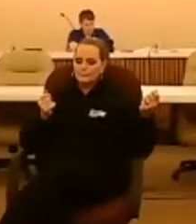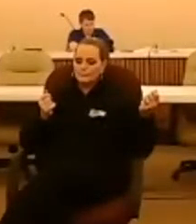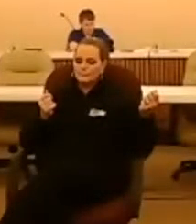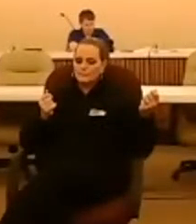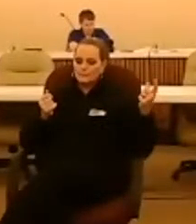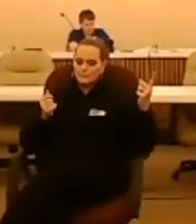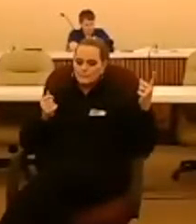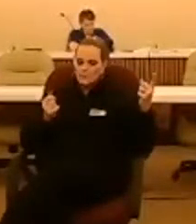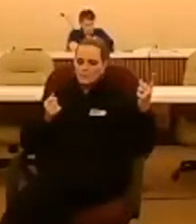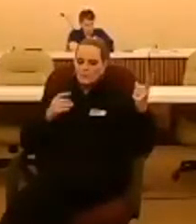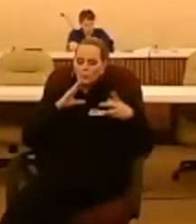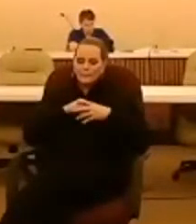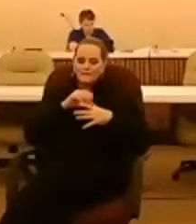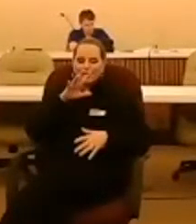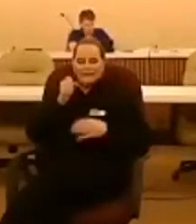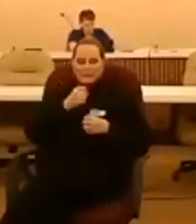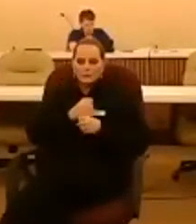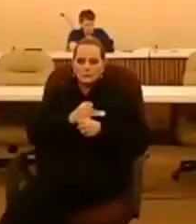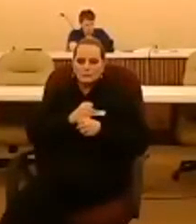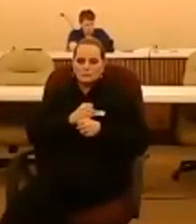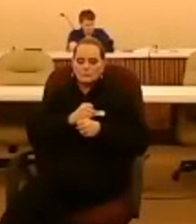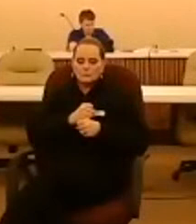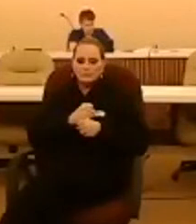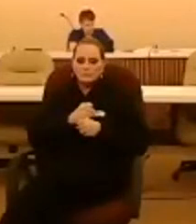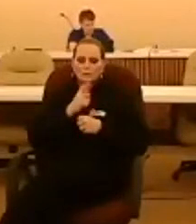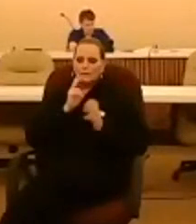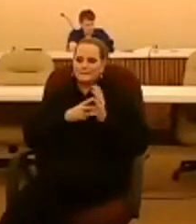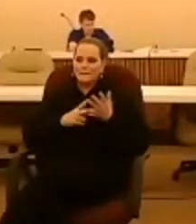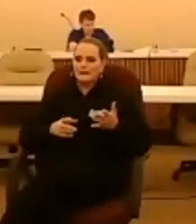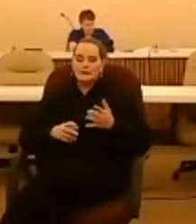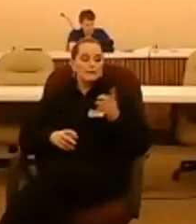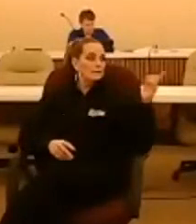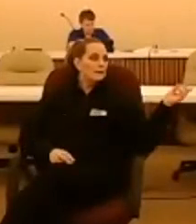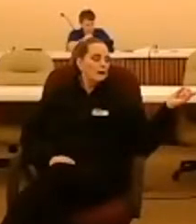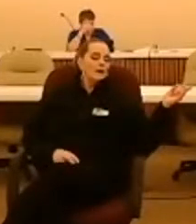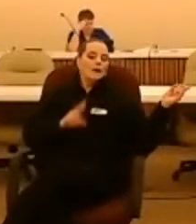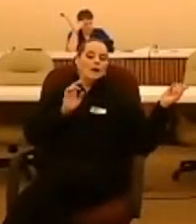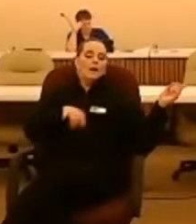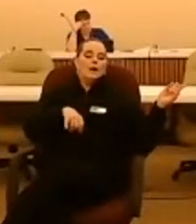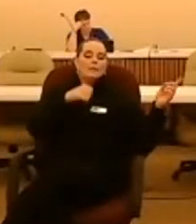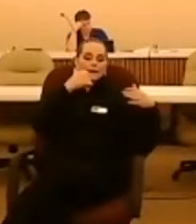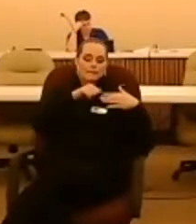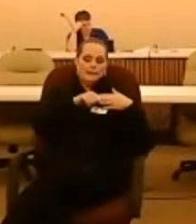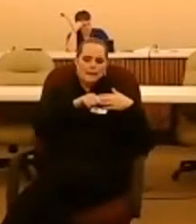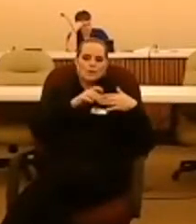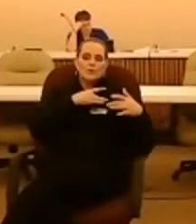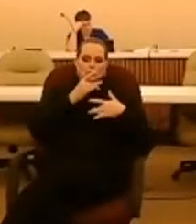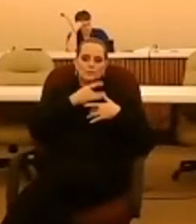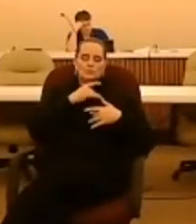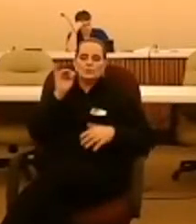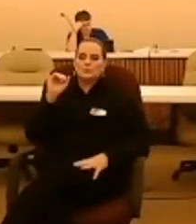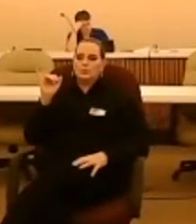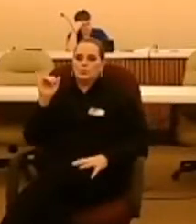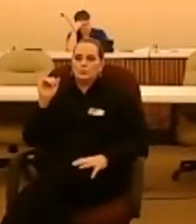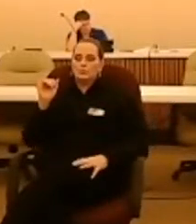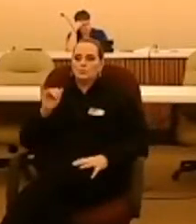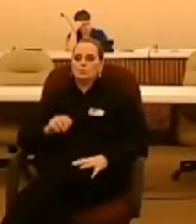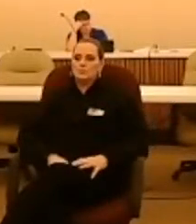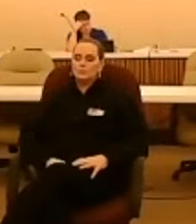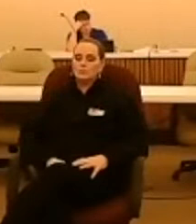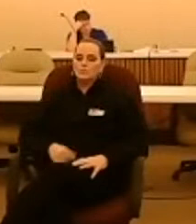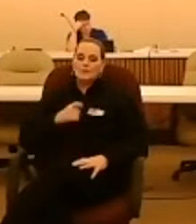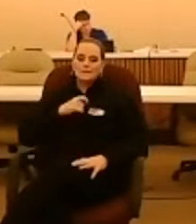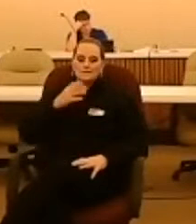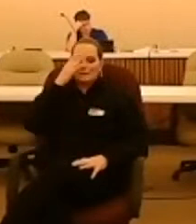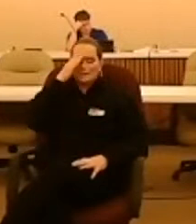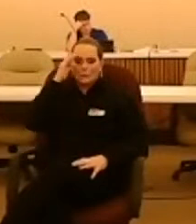within 5 years if it's not developed? Yeah, that letter is a little concerning also. I'd just like to know where we stand